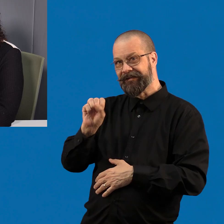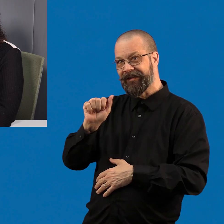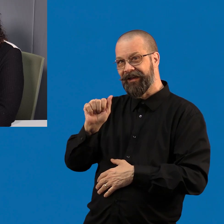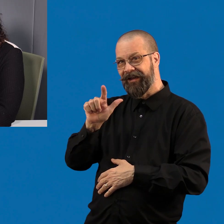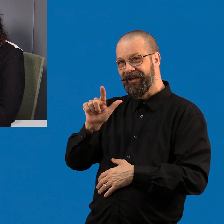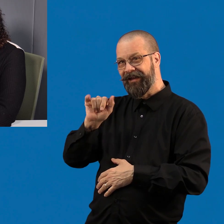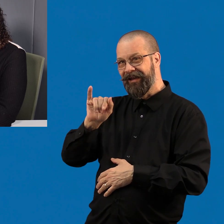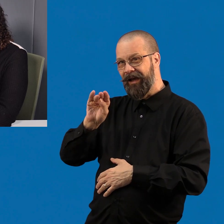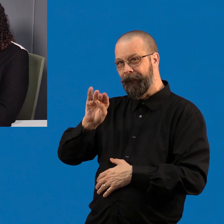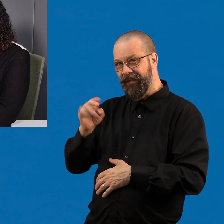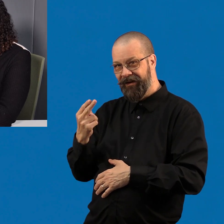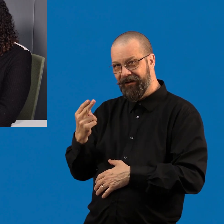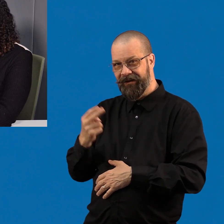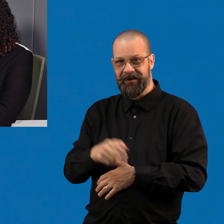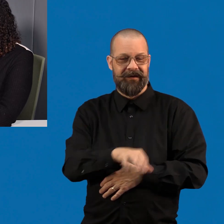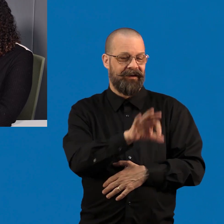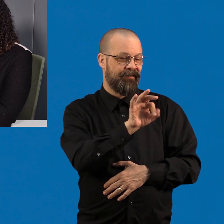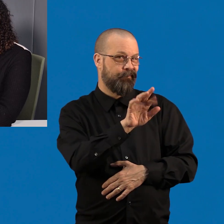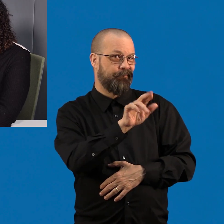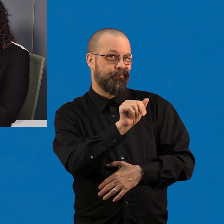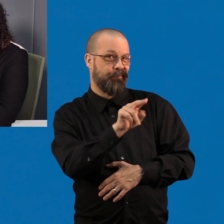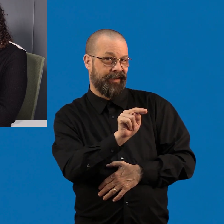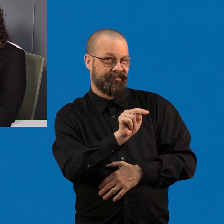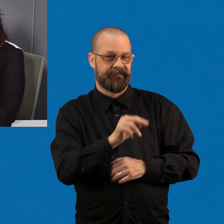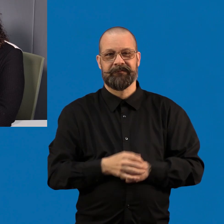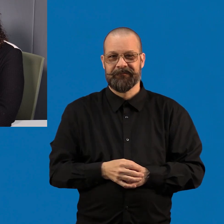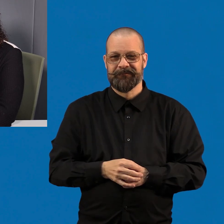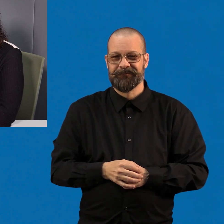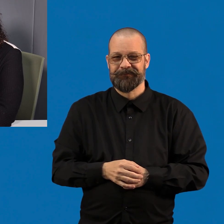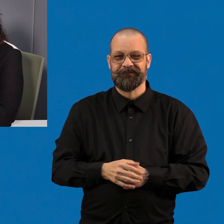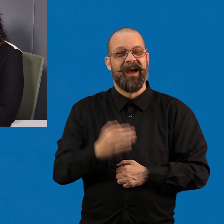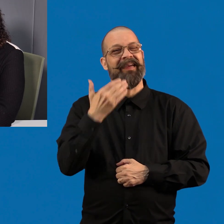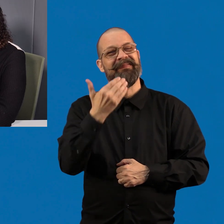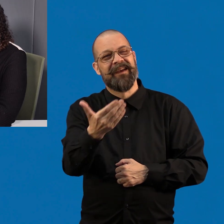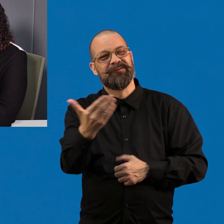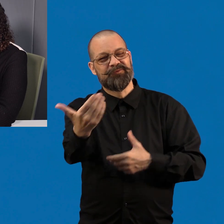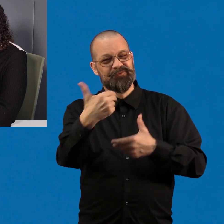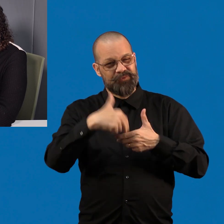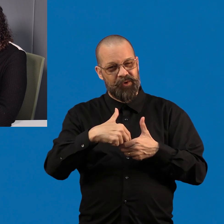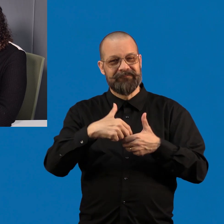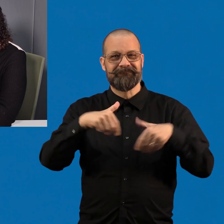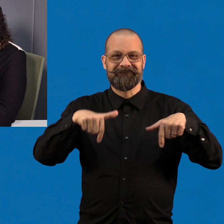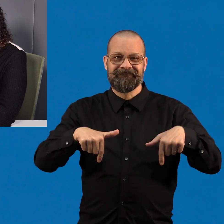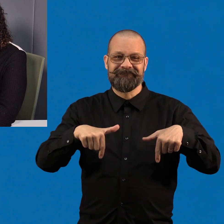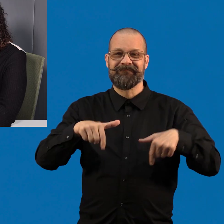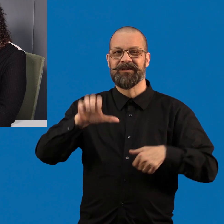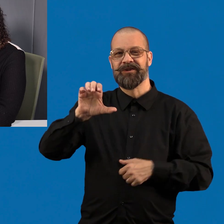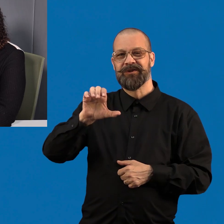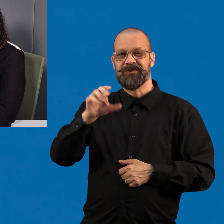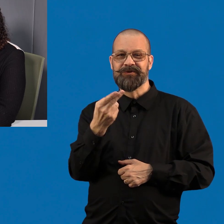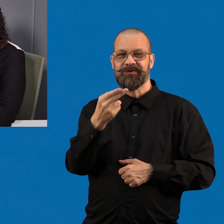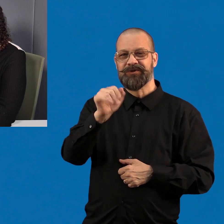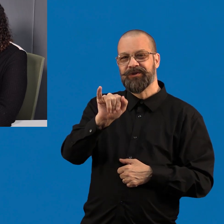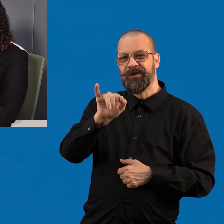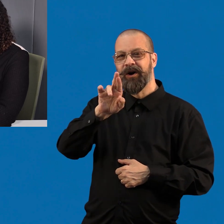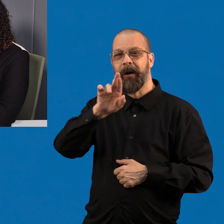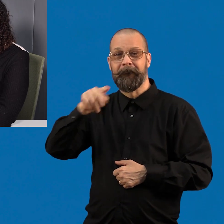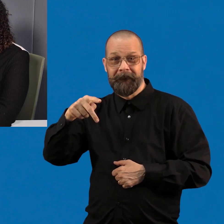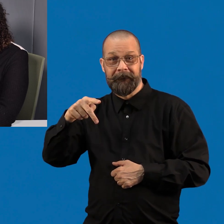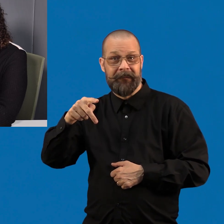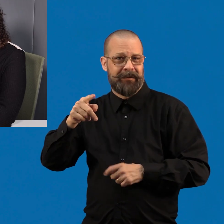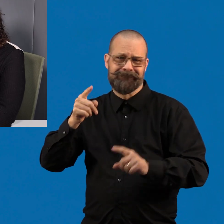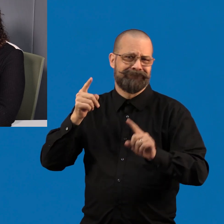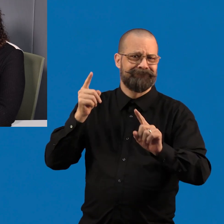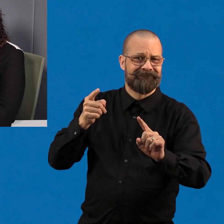Hi, everyone, and welcome to CHIRP, the Consortium for Helping Improve Research Participation podcast.